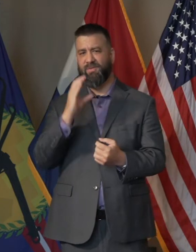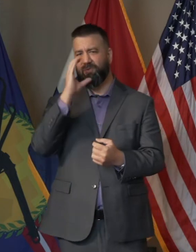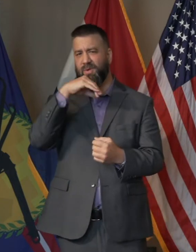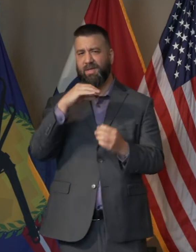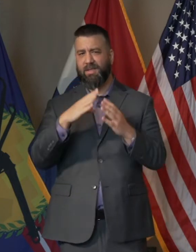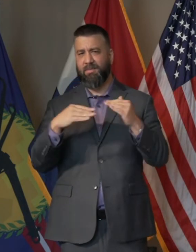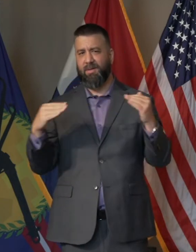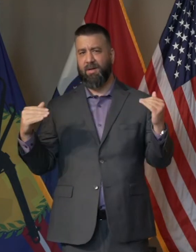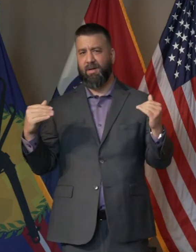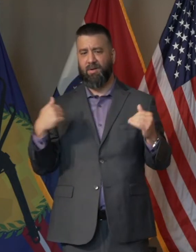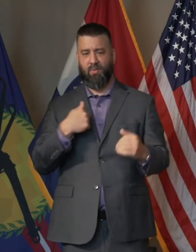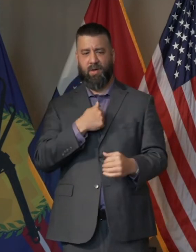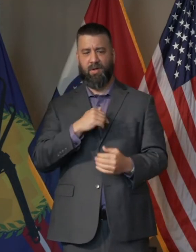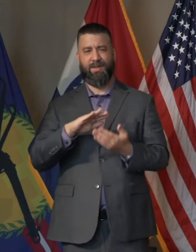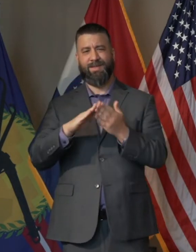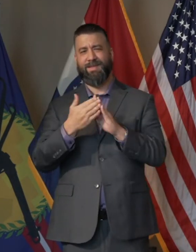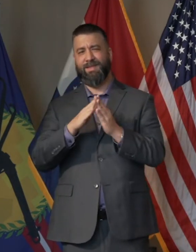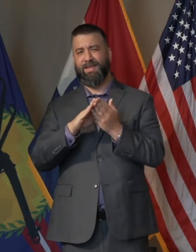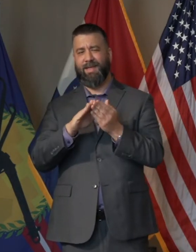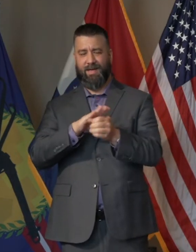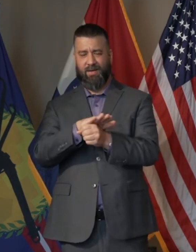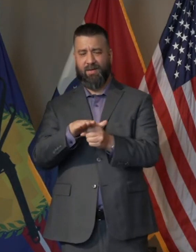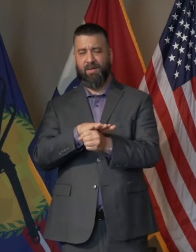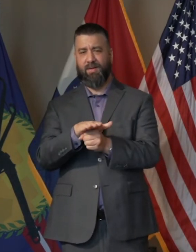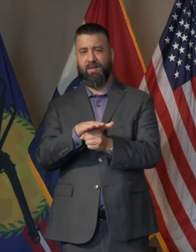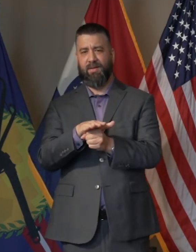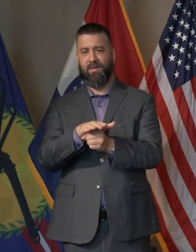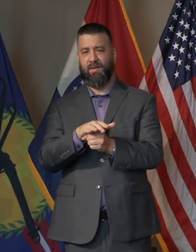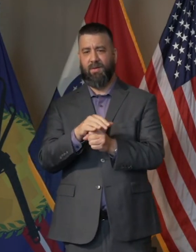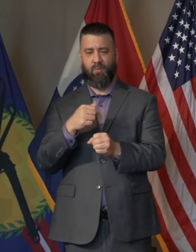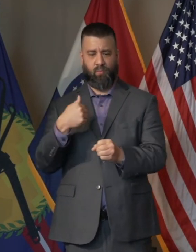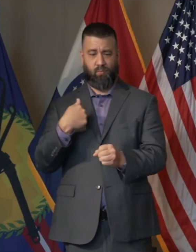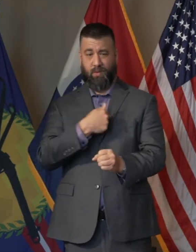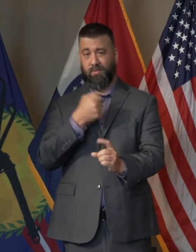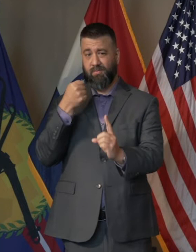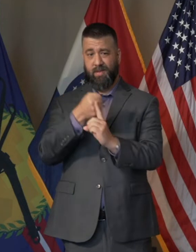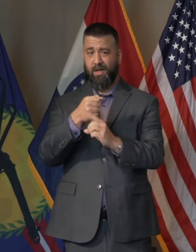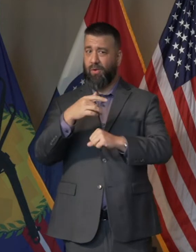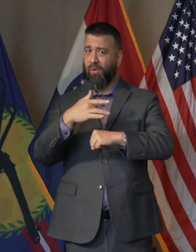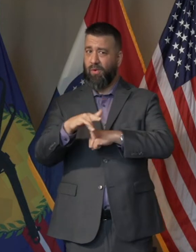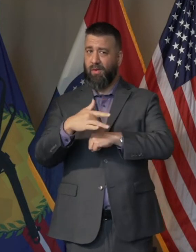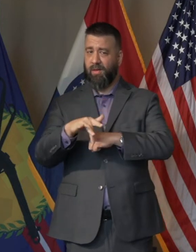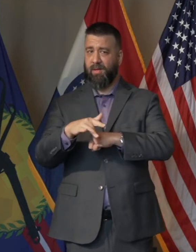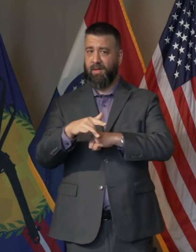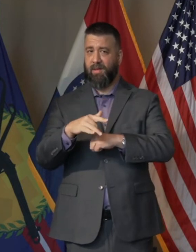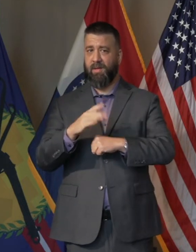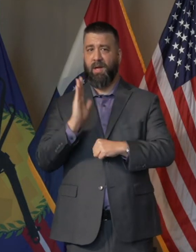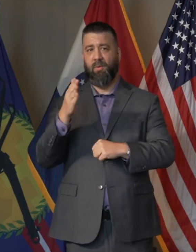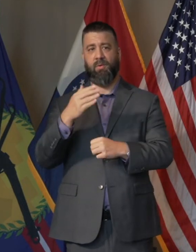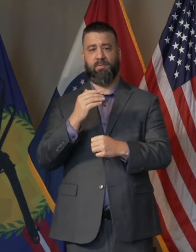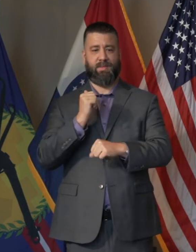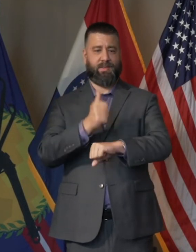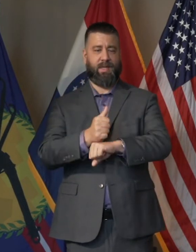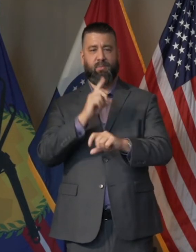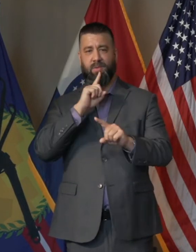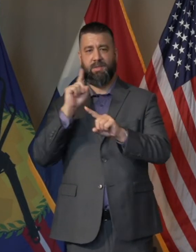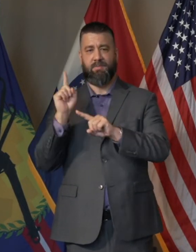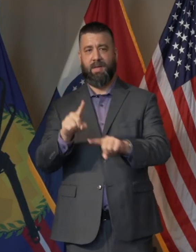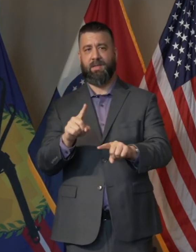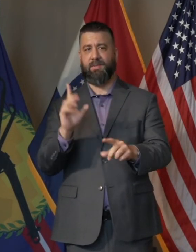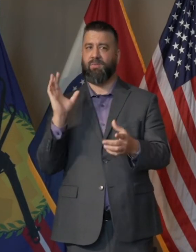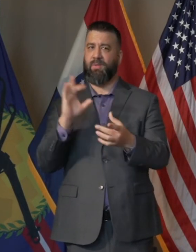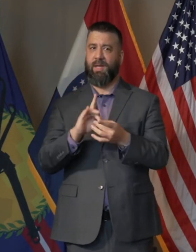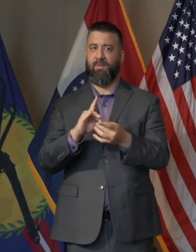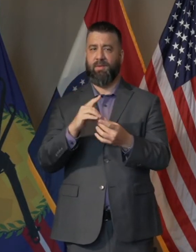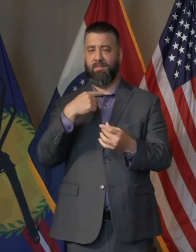county. We were impacted early on by this virus, and we will make our response based on the opinions of our public